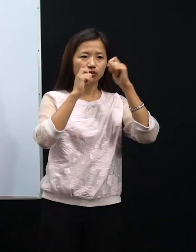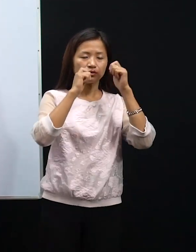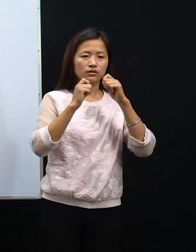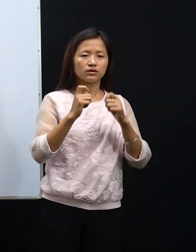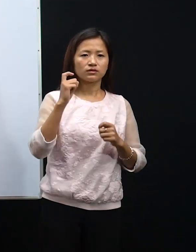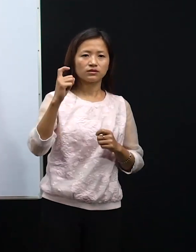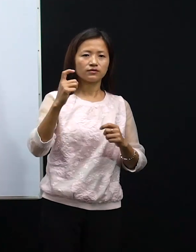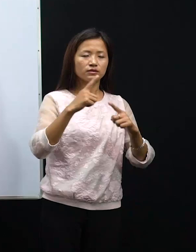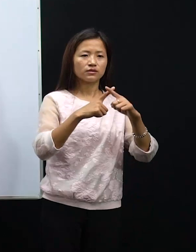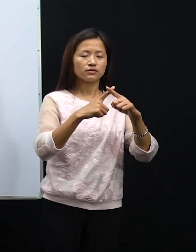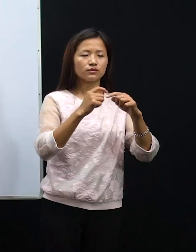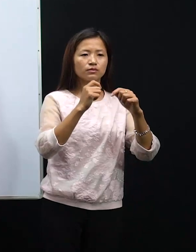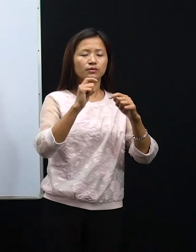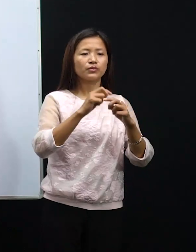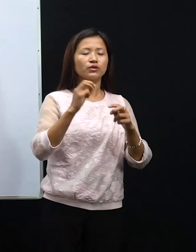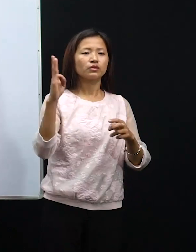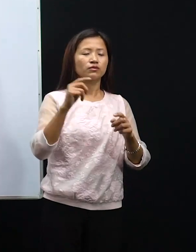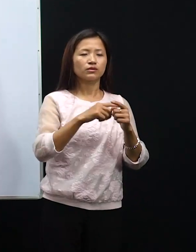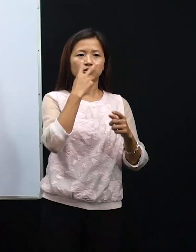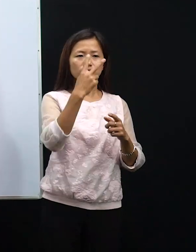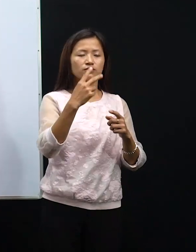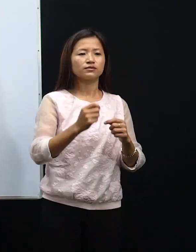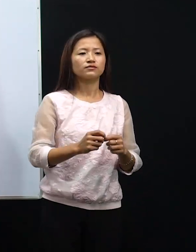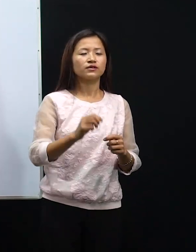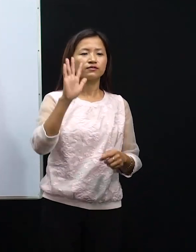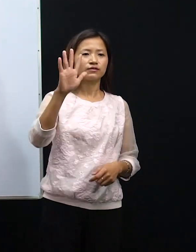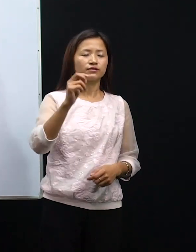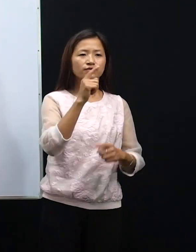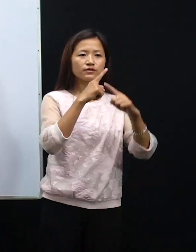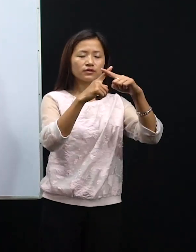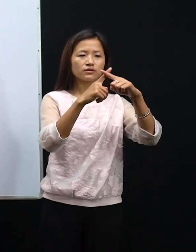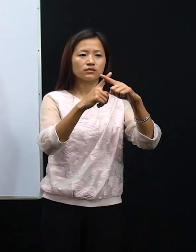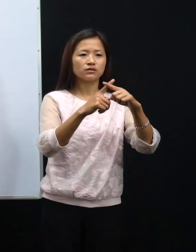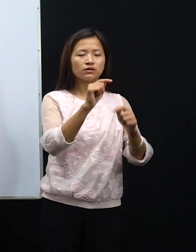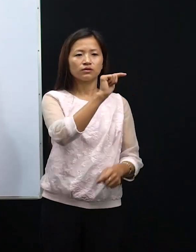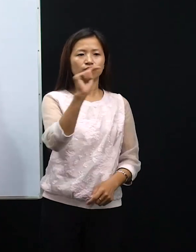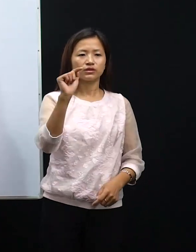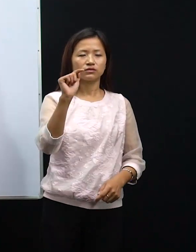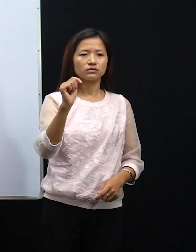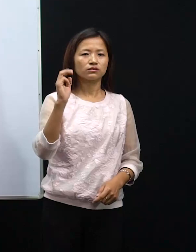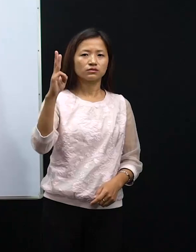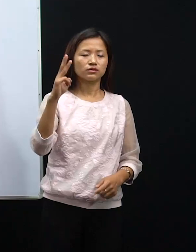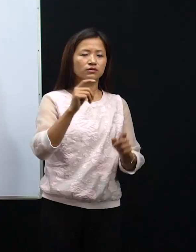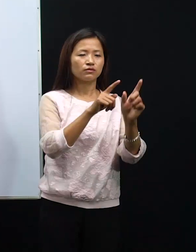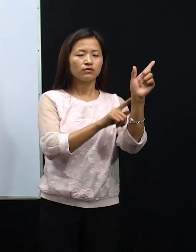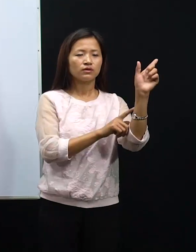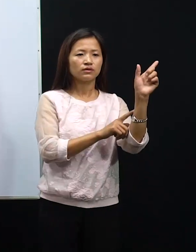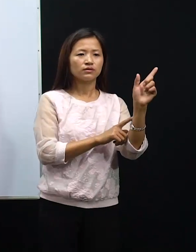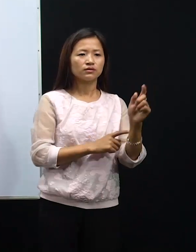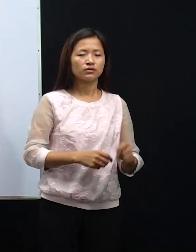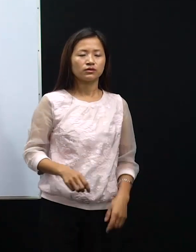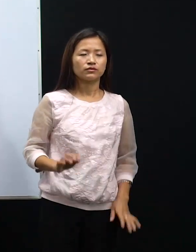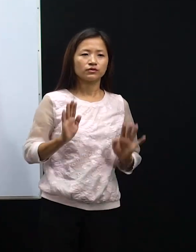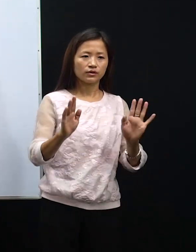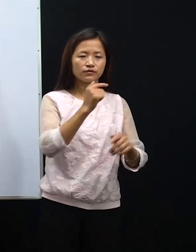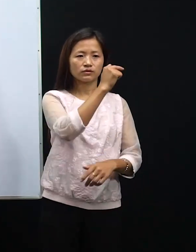minus 4x plus 8y squared plus 5x minus 3y. Now we have to subtract